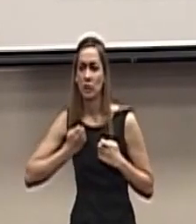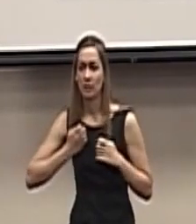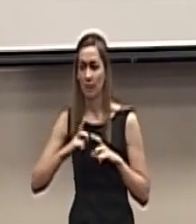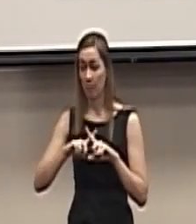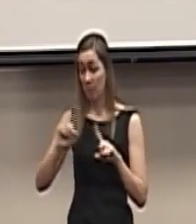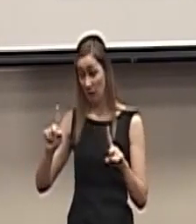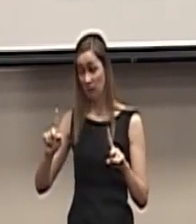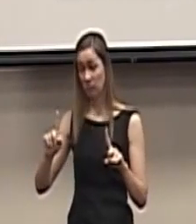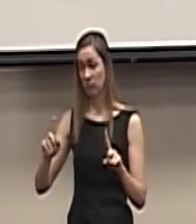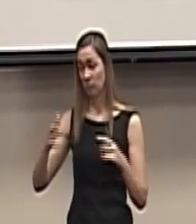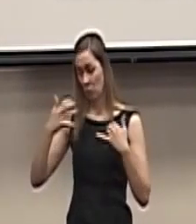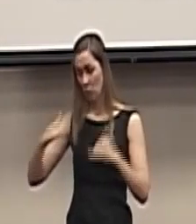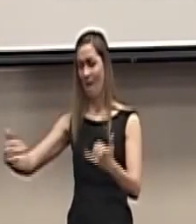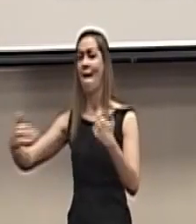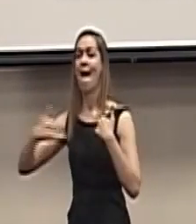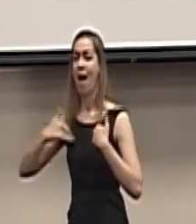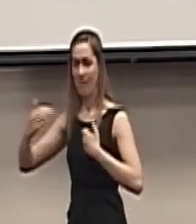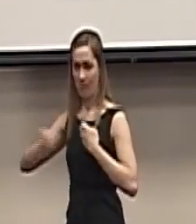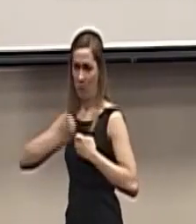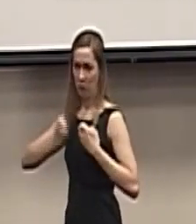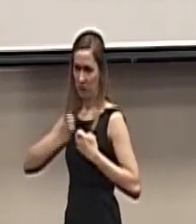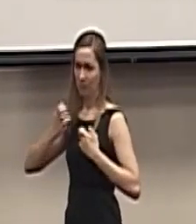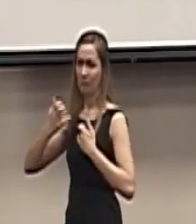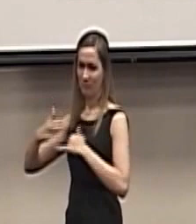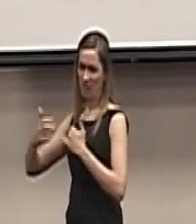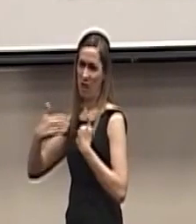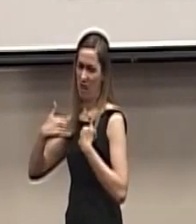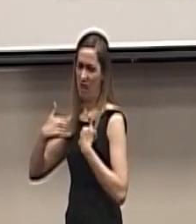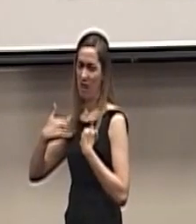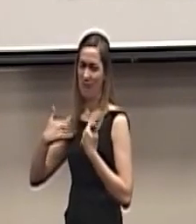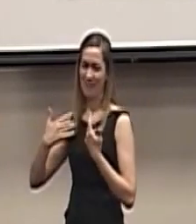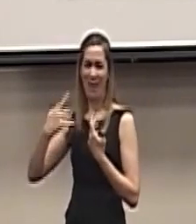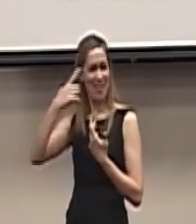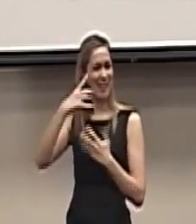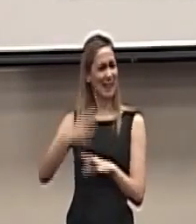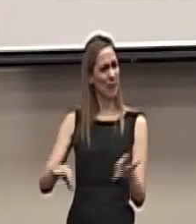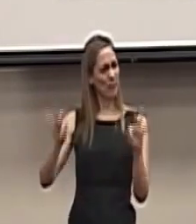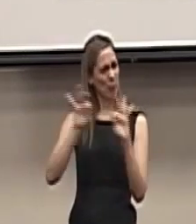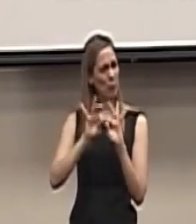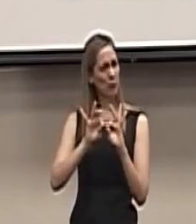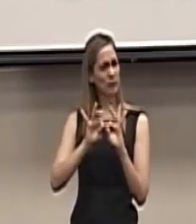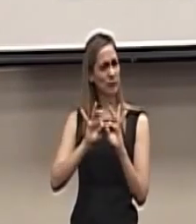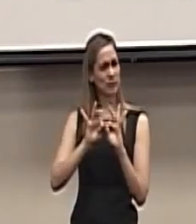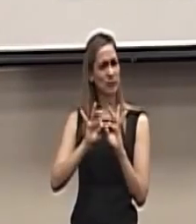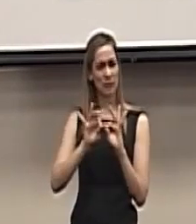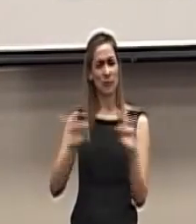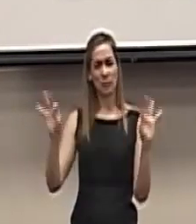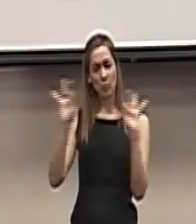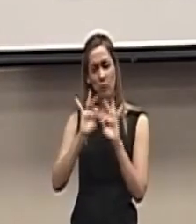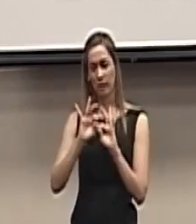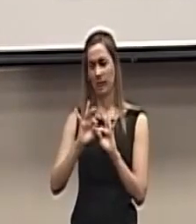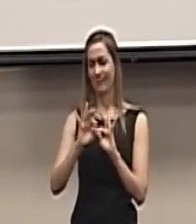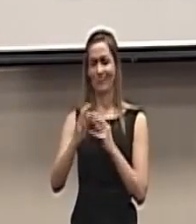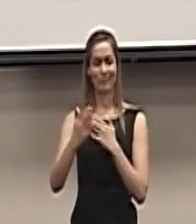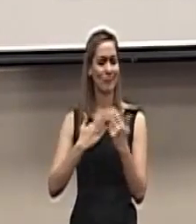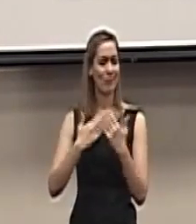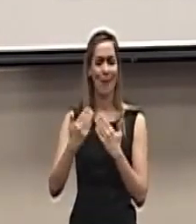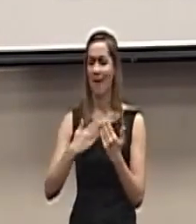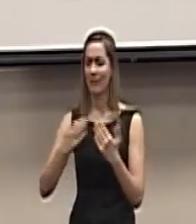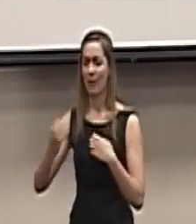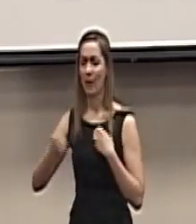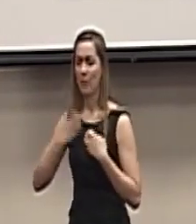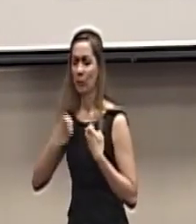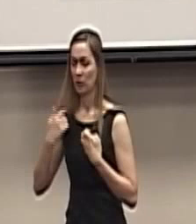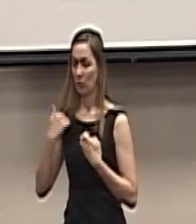happen. Emotion will still happen. And I think that's the key. I think that's the key is, regardless of what the emotion is,